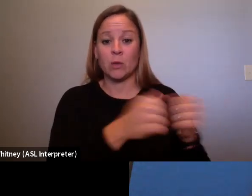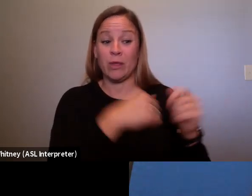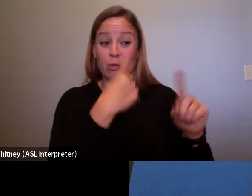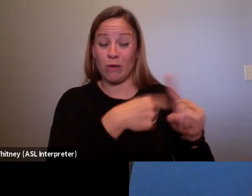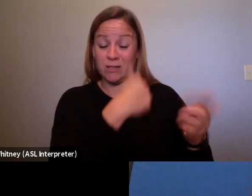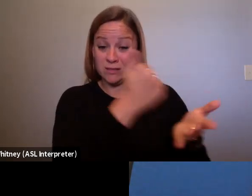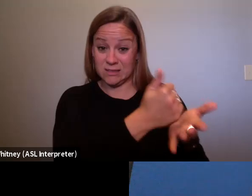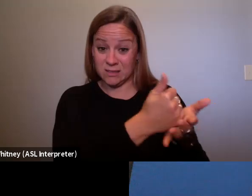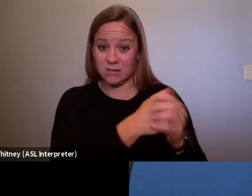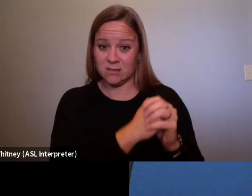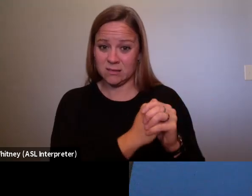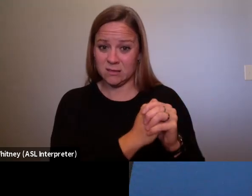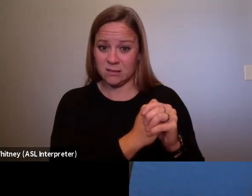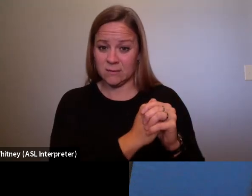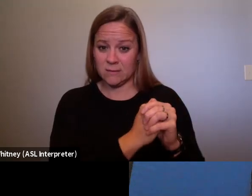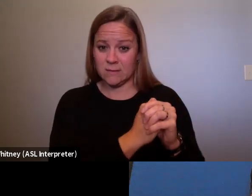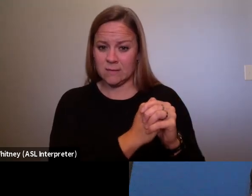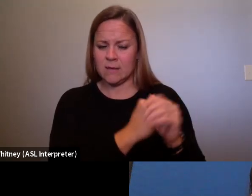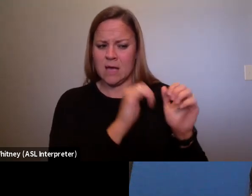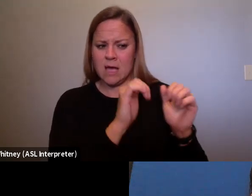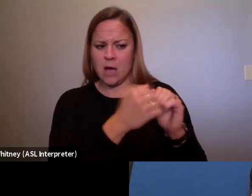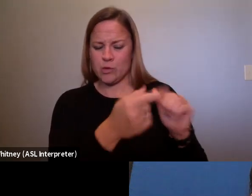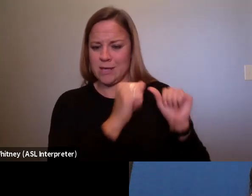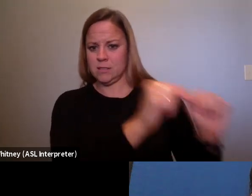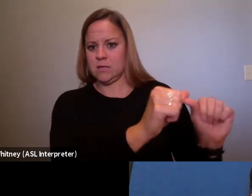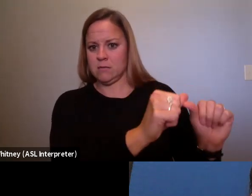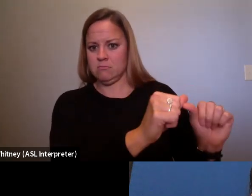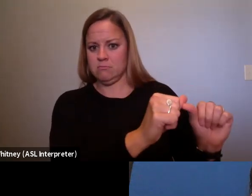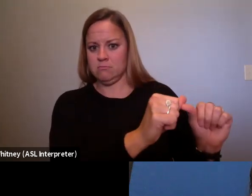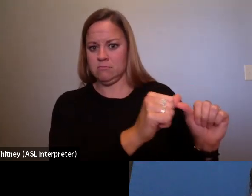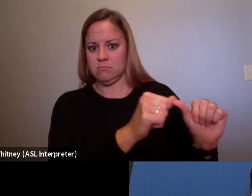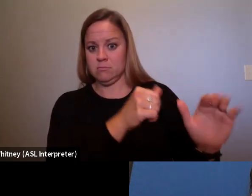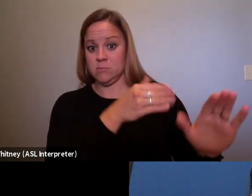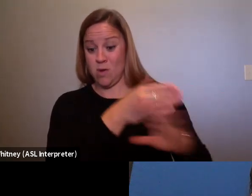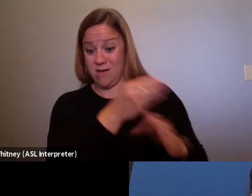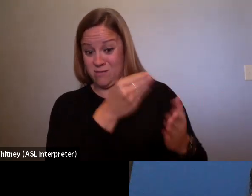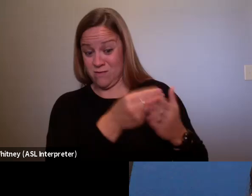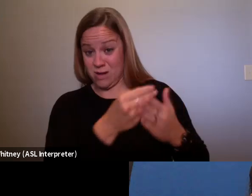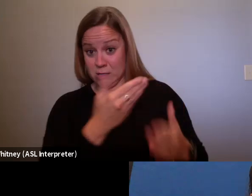assistance is how do they sustain after, you know, the funding is over? Because